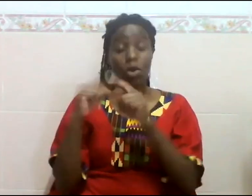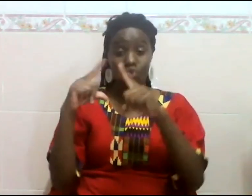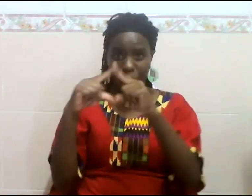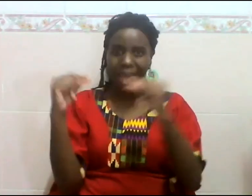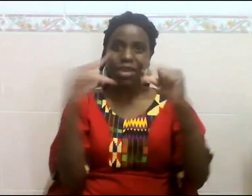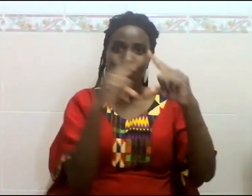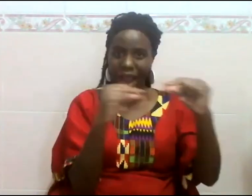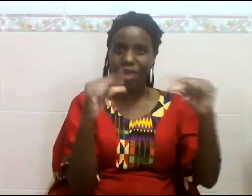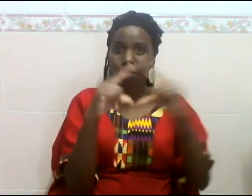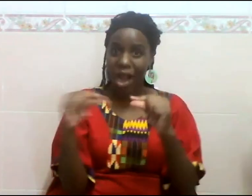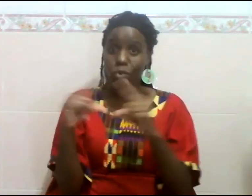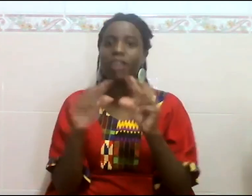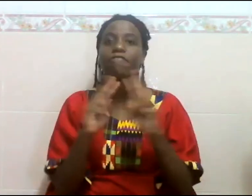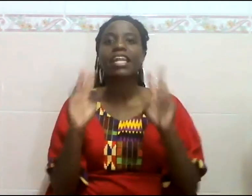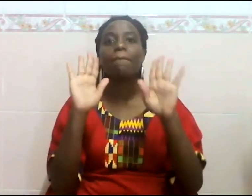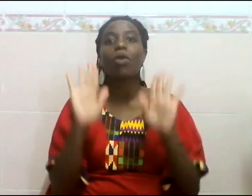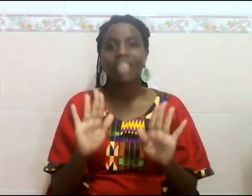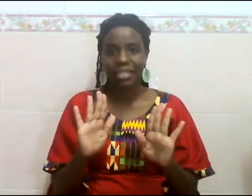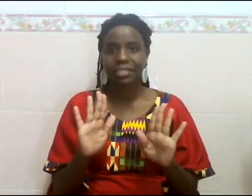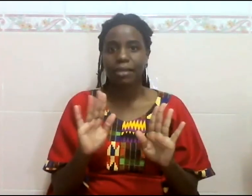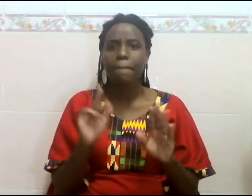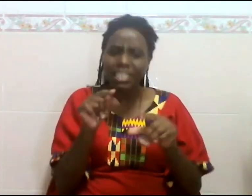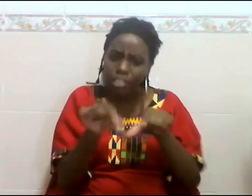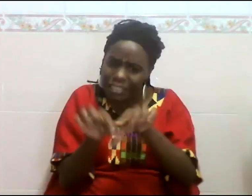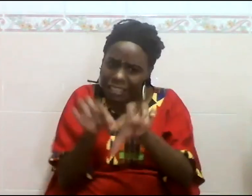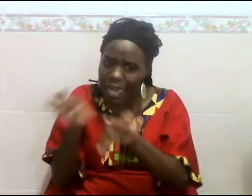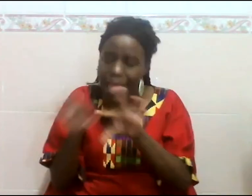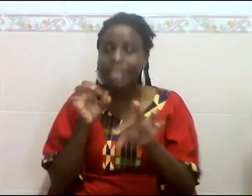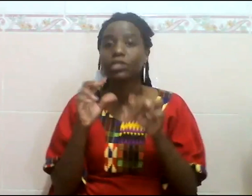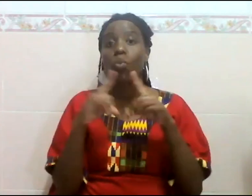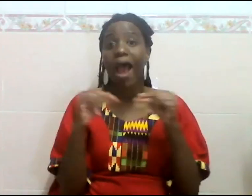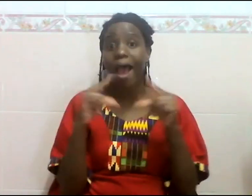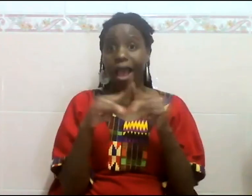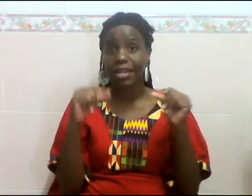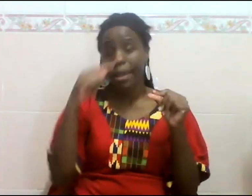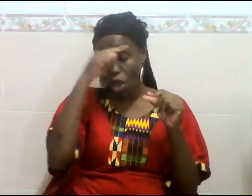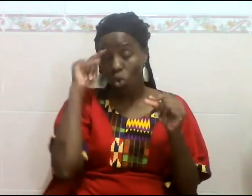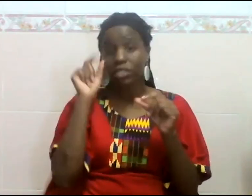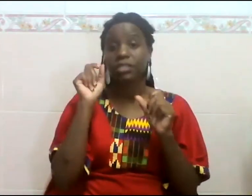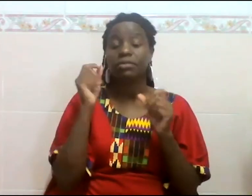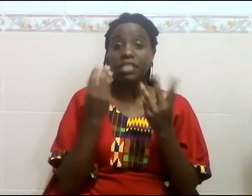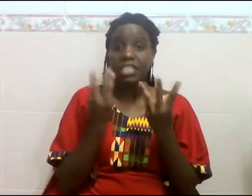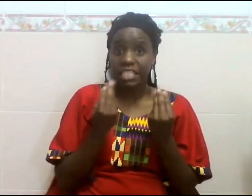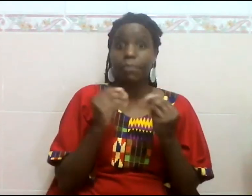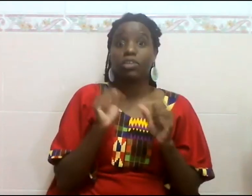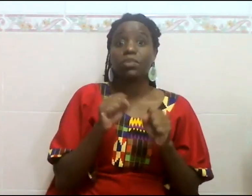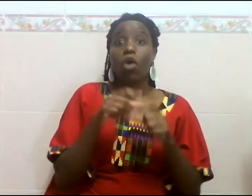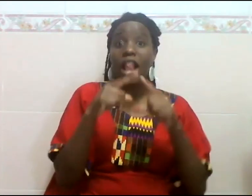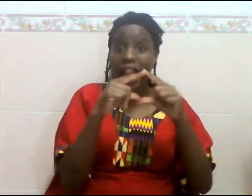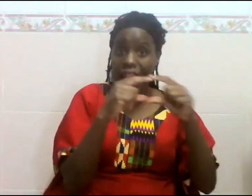terminologies, when they get misused, and then we lose the ability to use them in a way that they should be